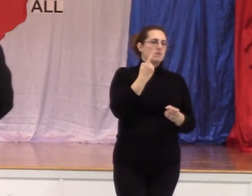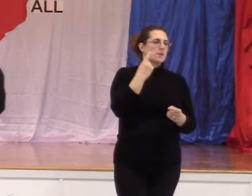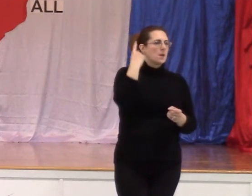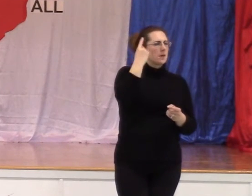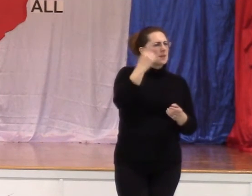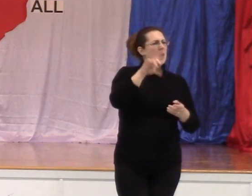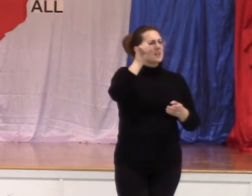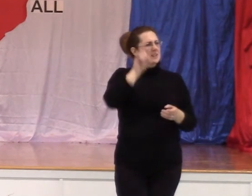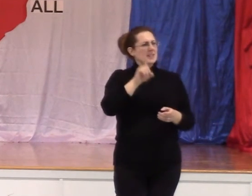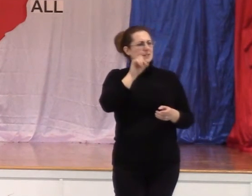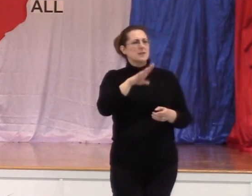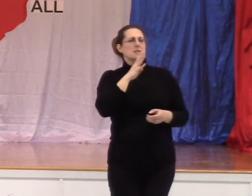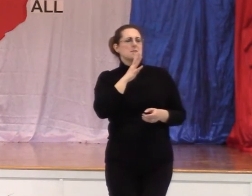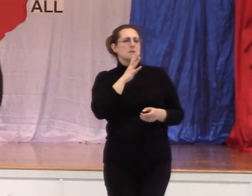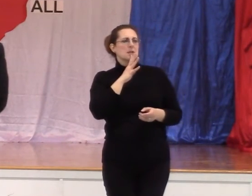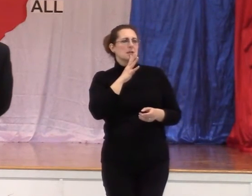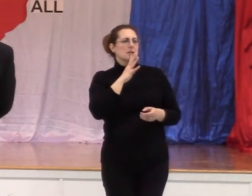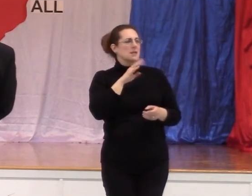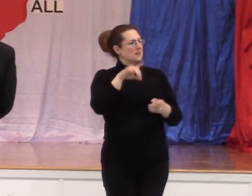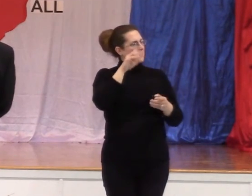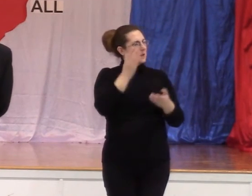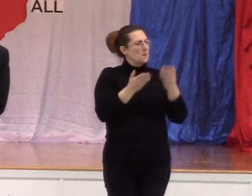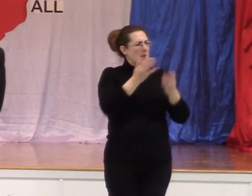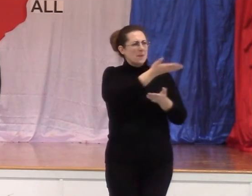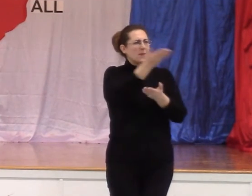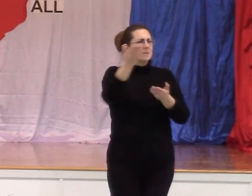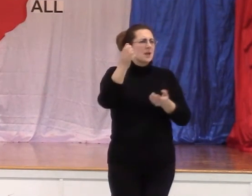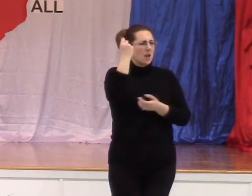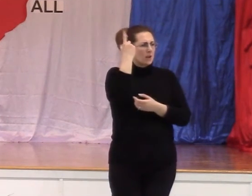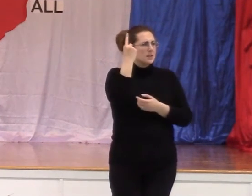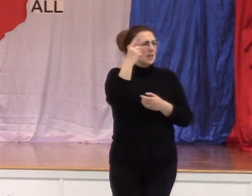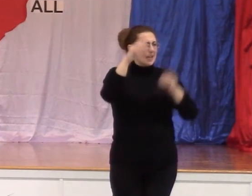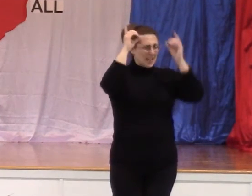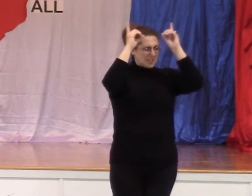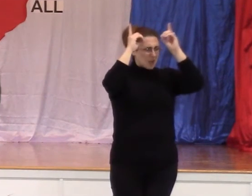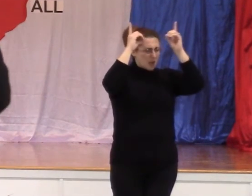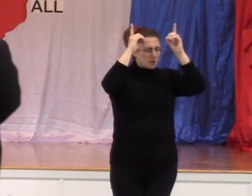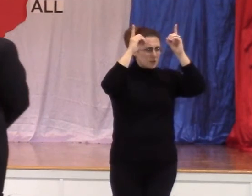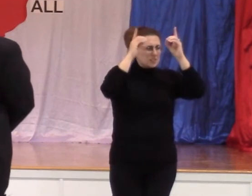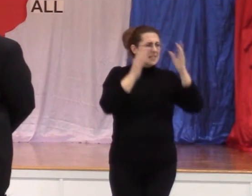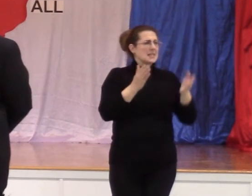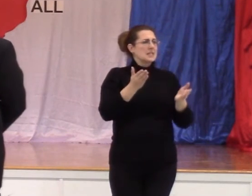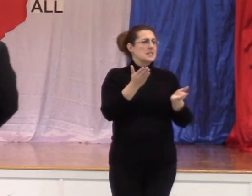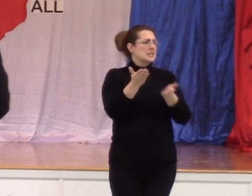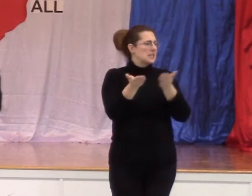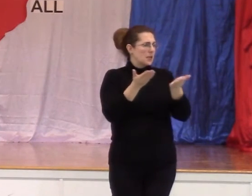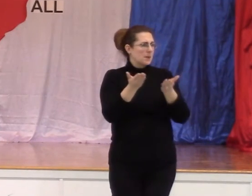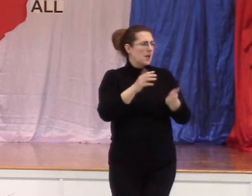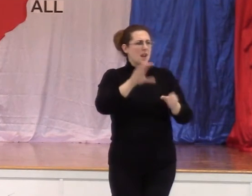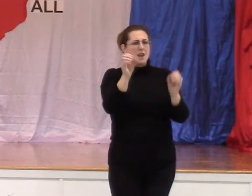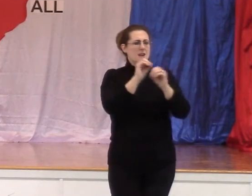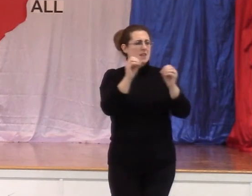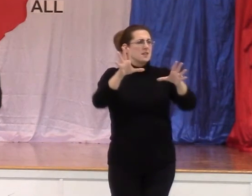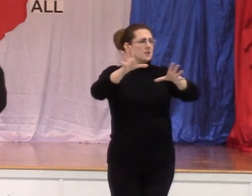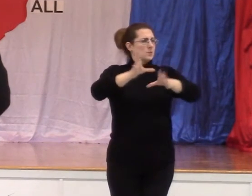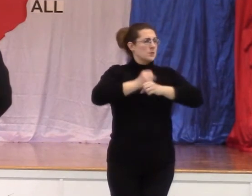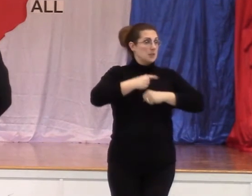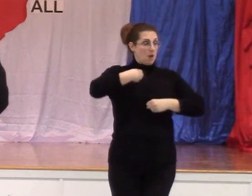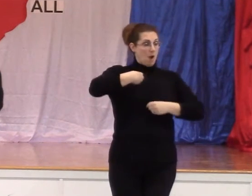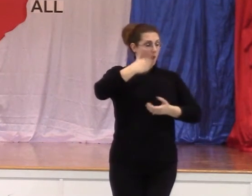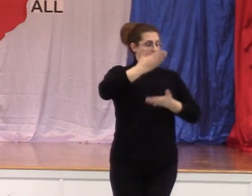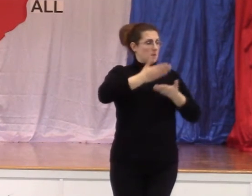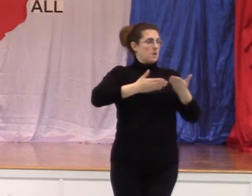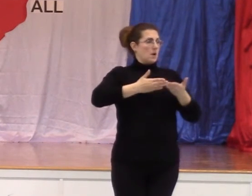was necessary to speak, in order that it might be understood that in doctrine and ceremonies nothing has been received on our part